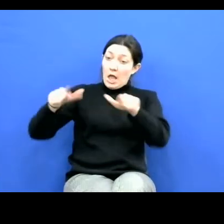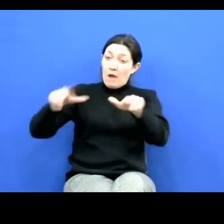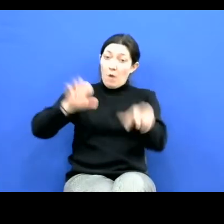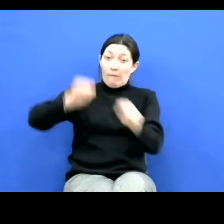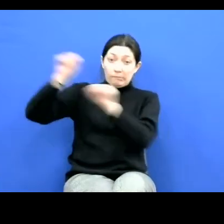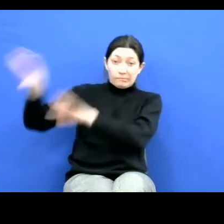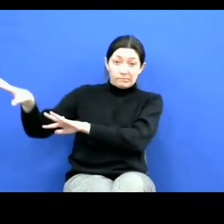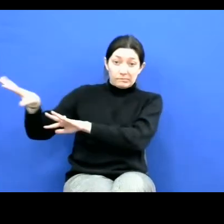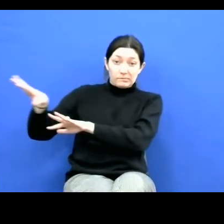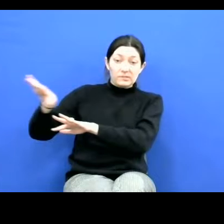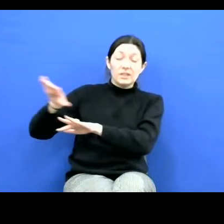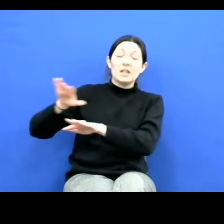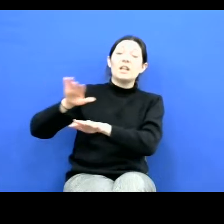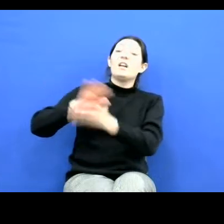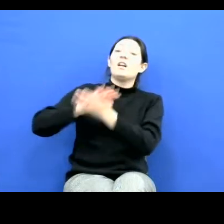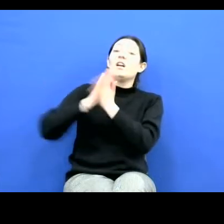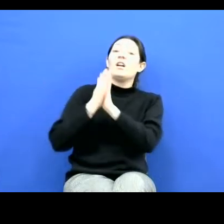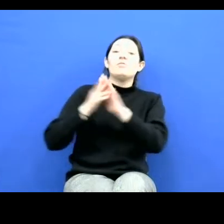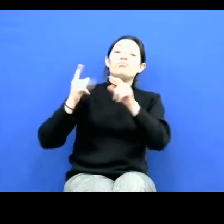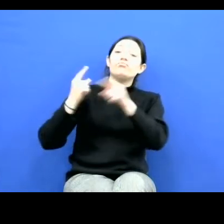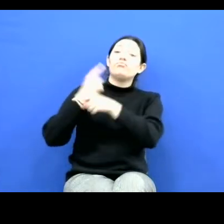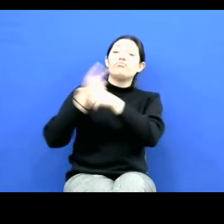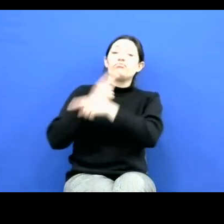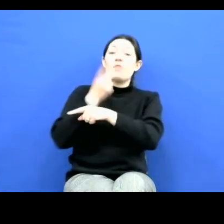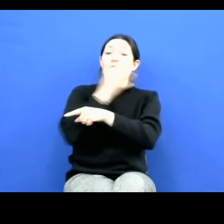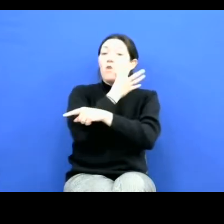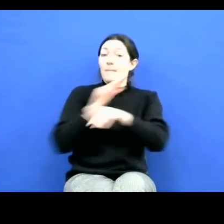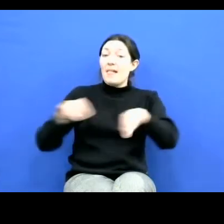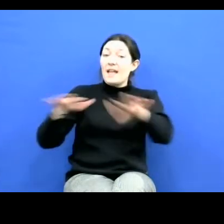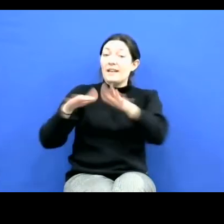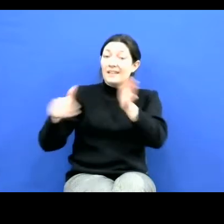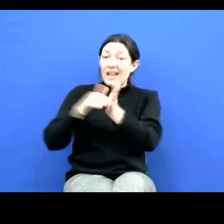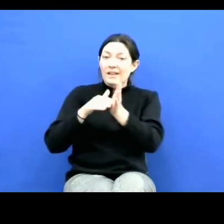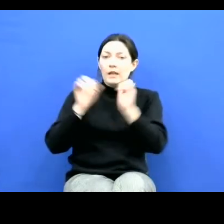is restored, they can lift that,